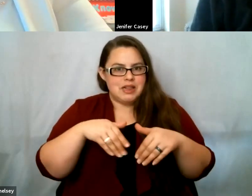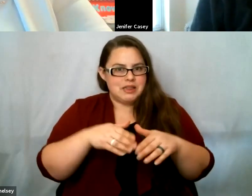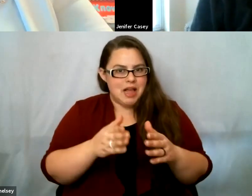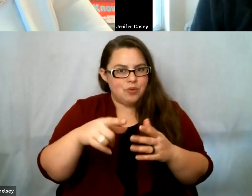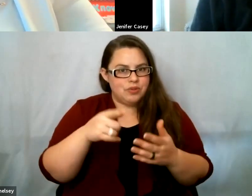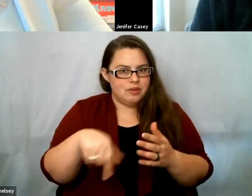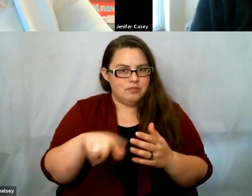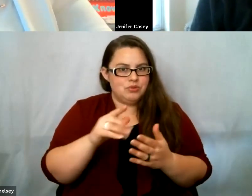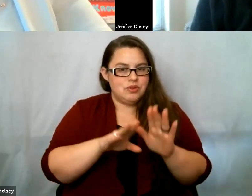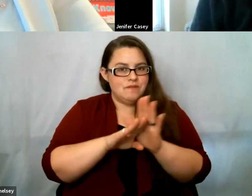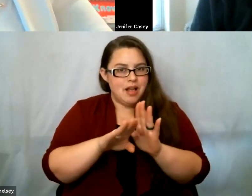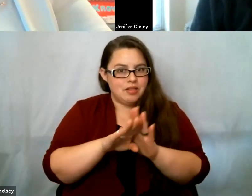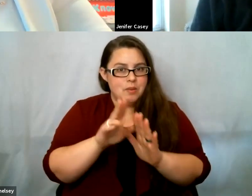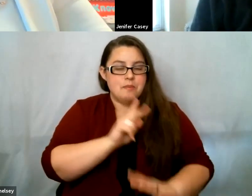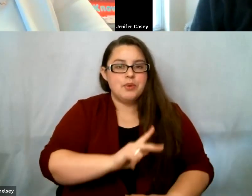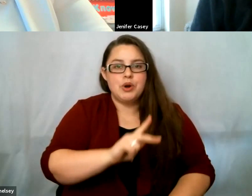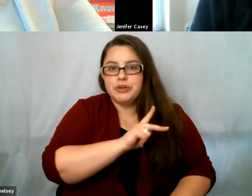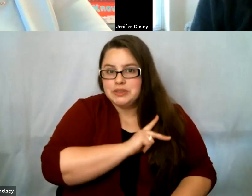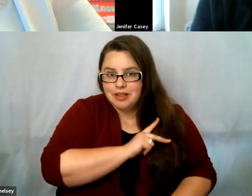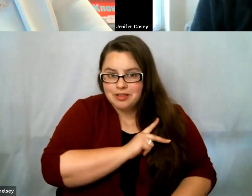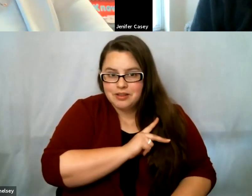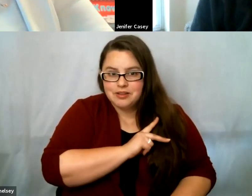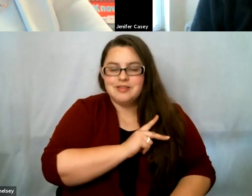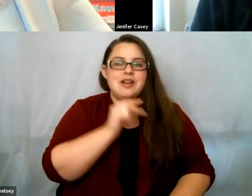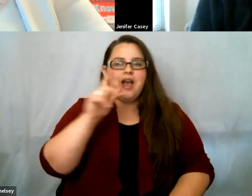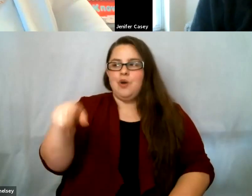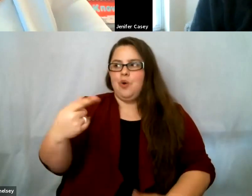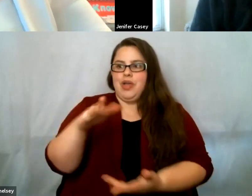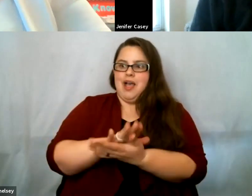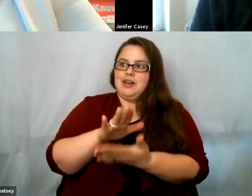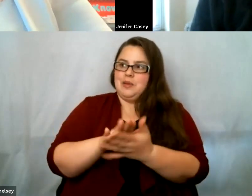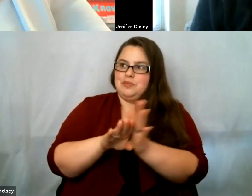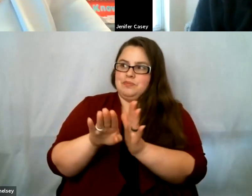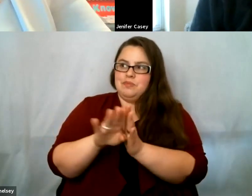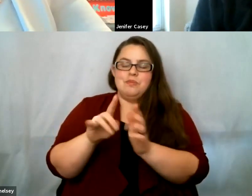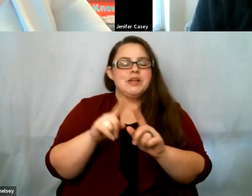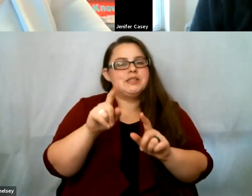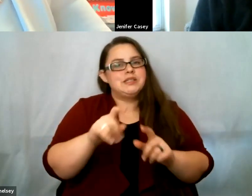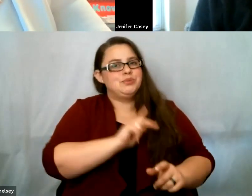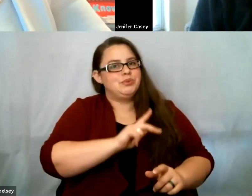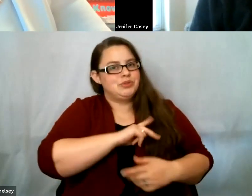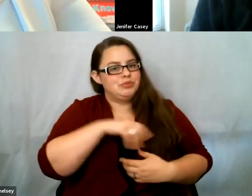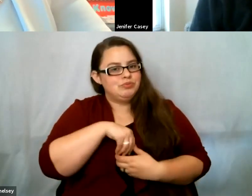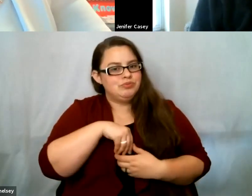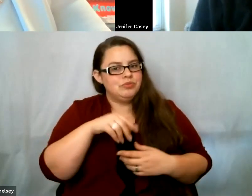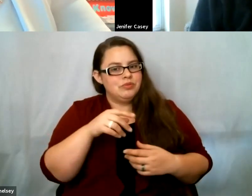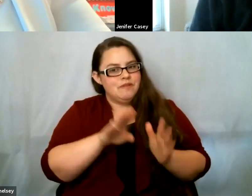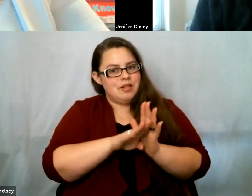develop personally, not just academically. Good question,